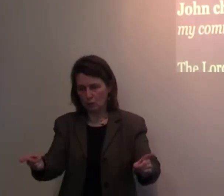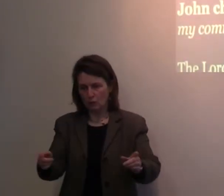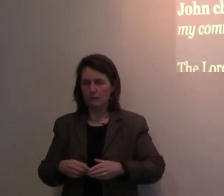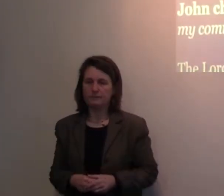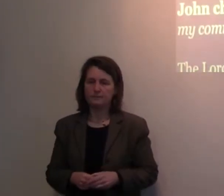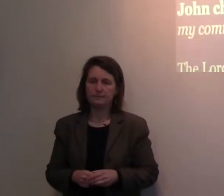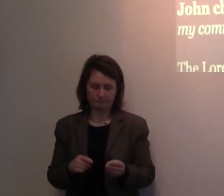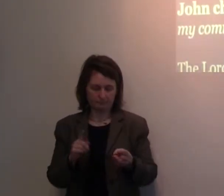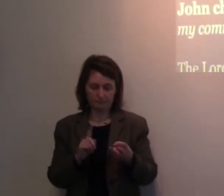End quote.